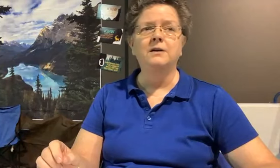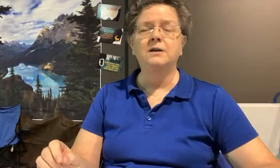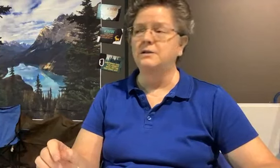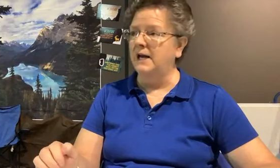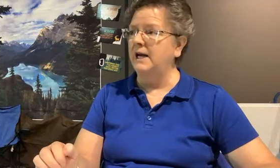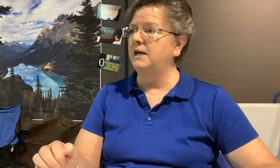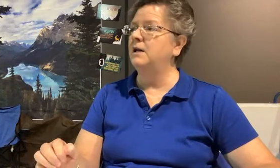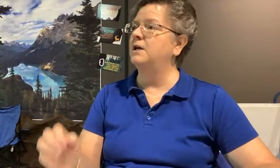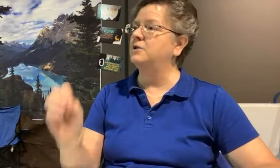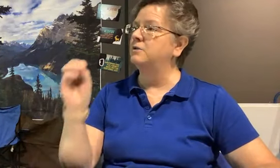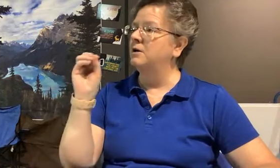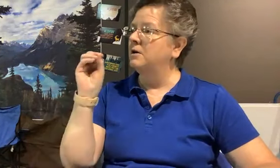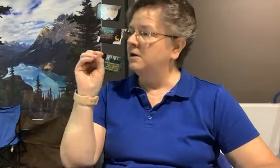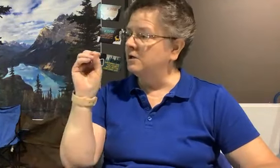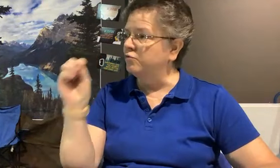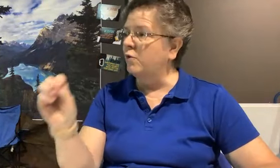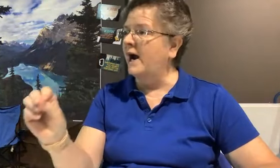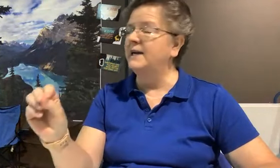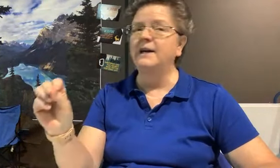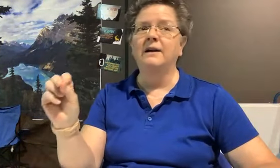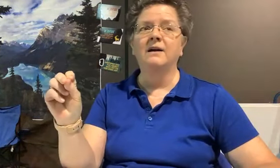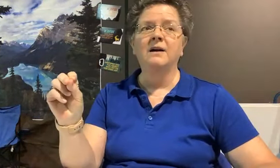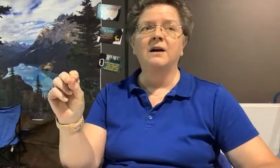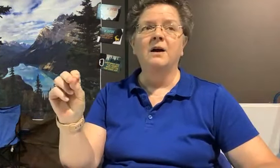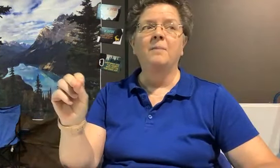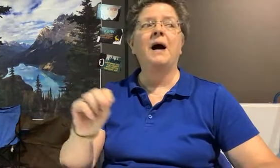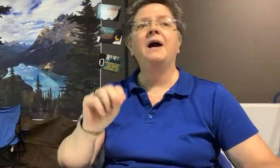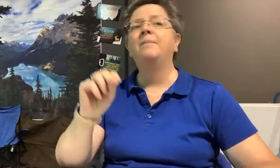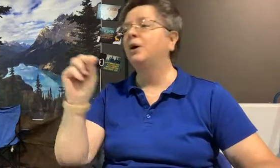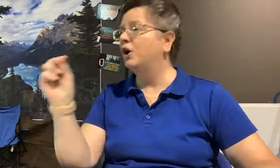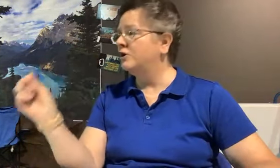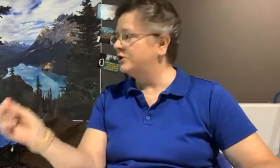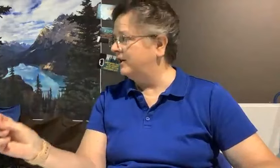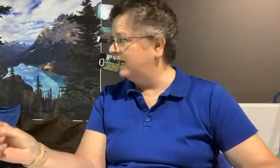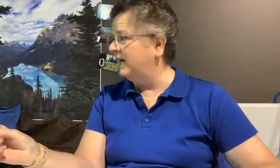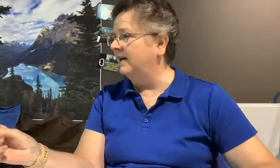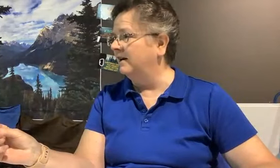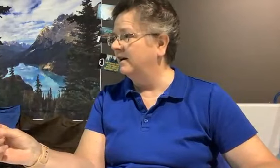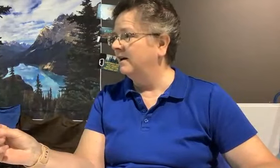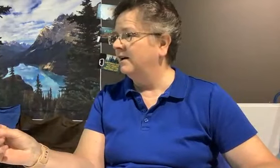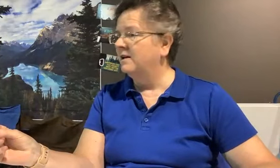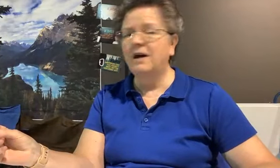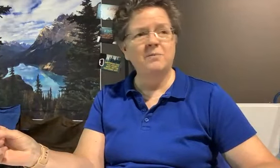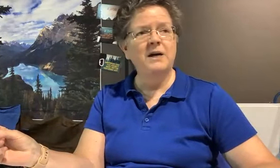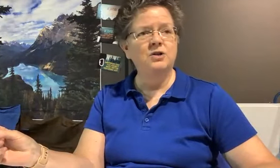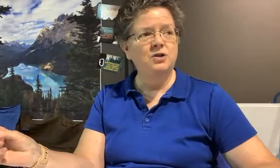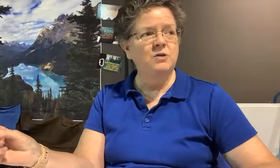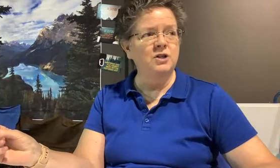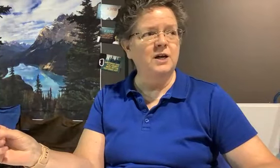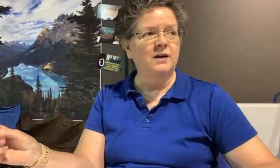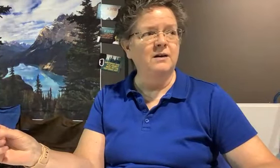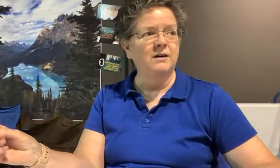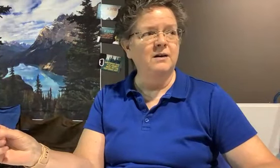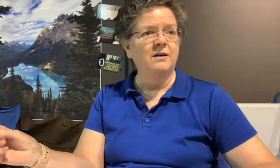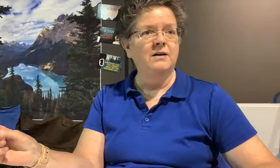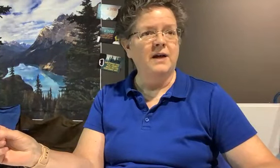is dating his writing by a Persian king, not by a Jewish king. That